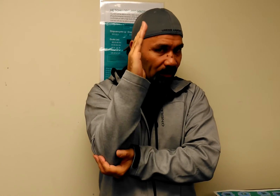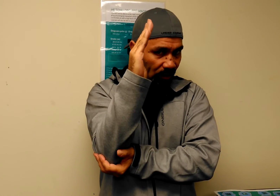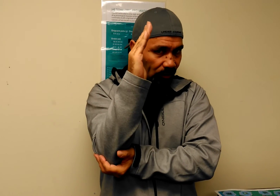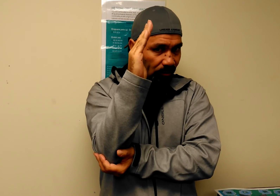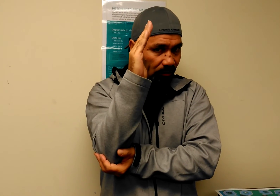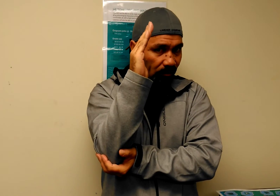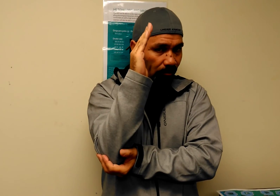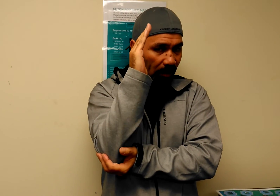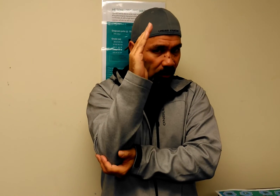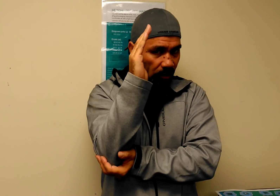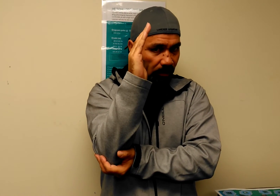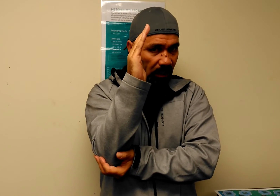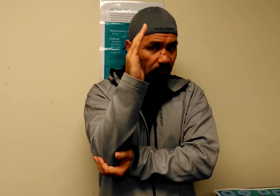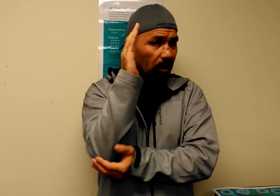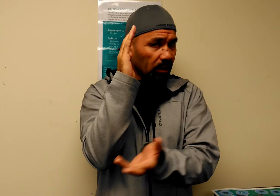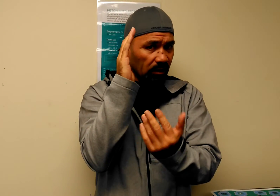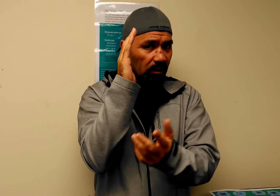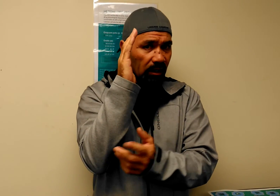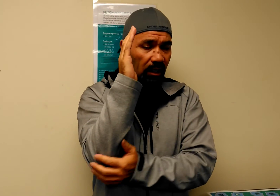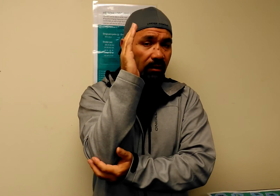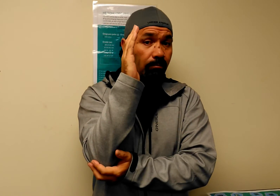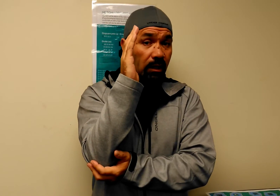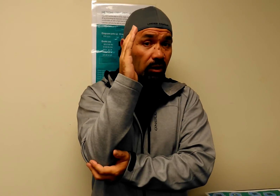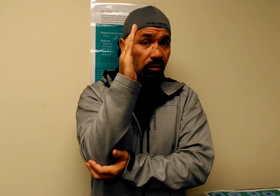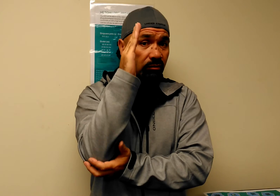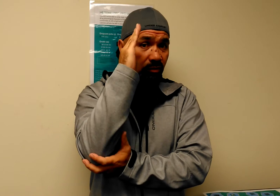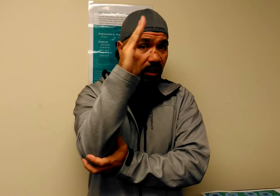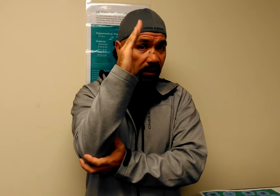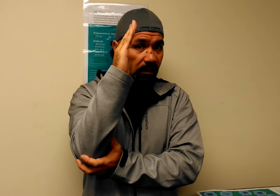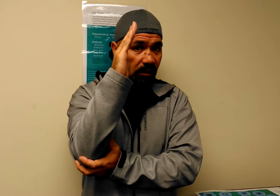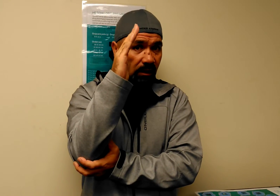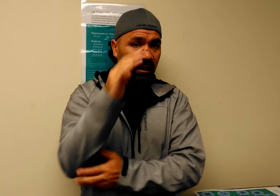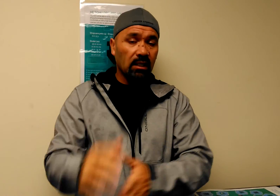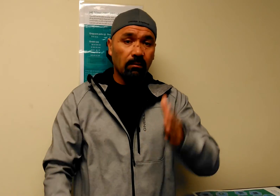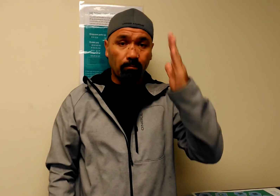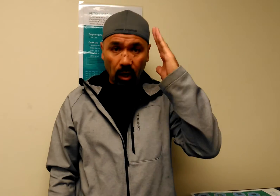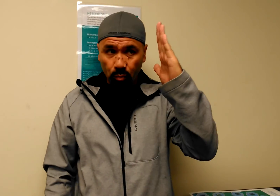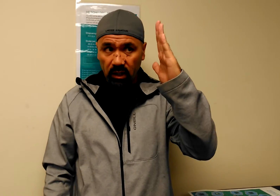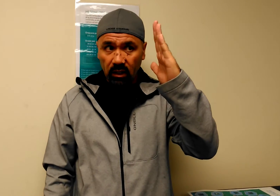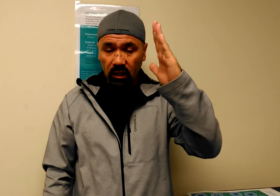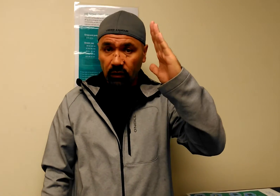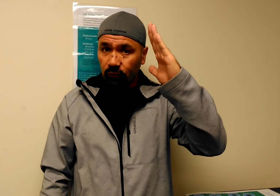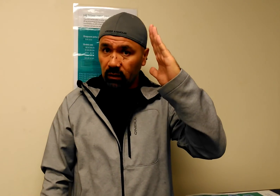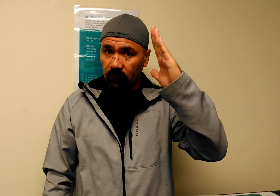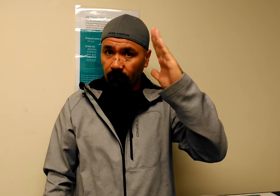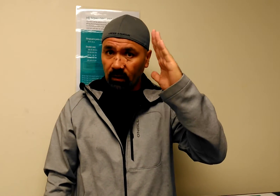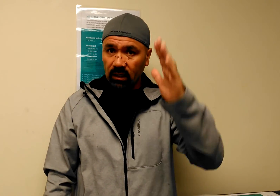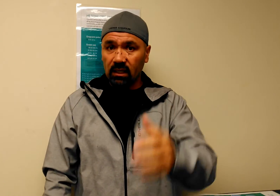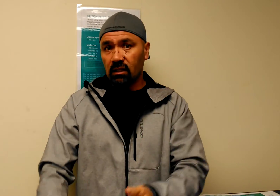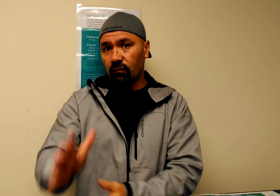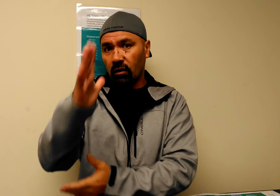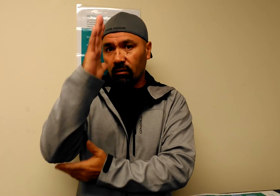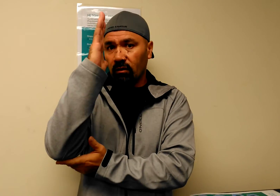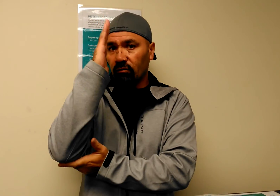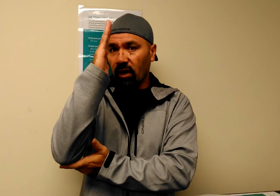mato. Mato meaning right, can you say that? Mato, right. Maui, left. Okay, so I've got right